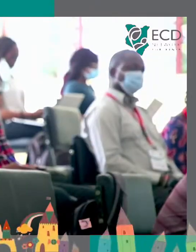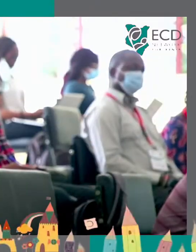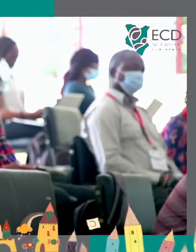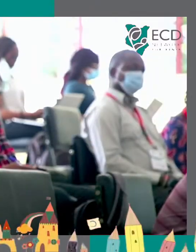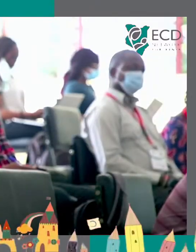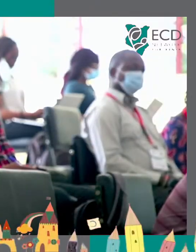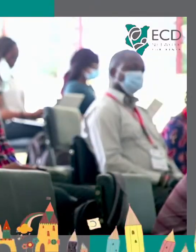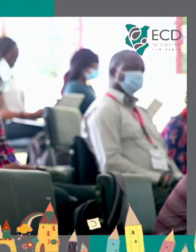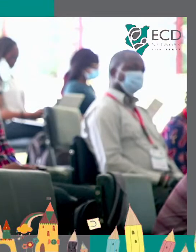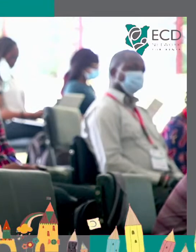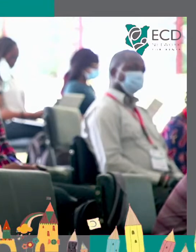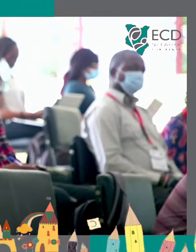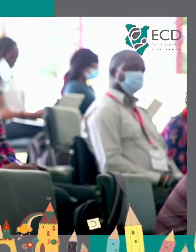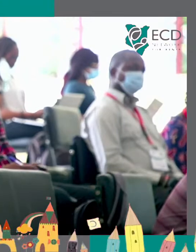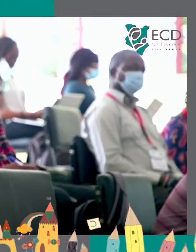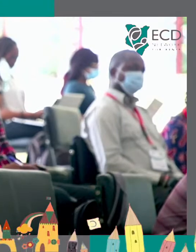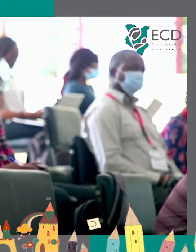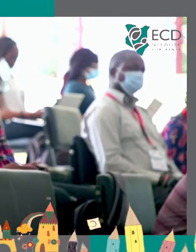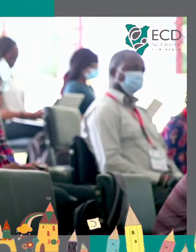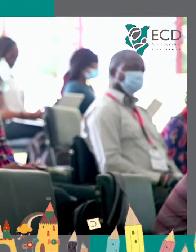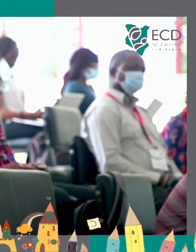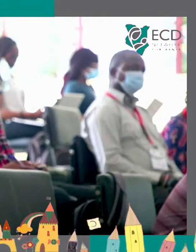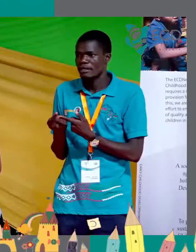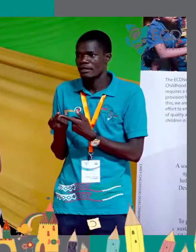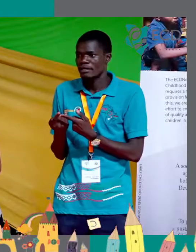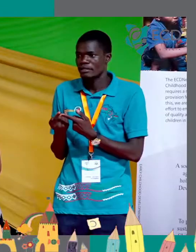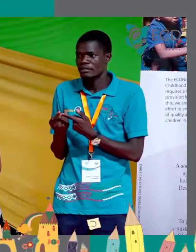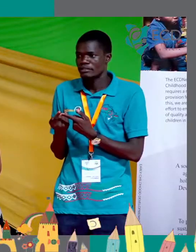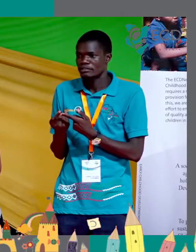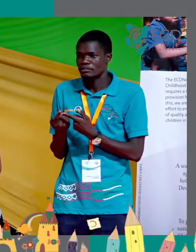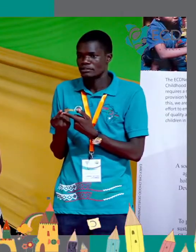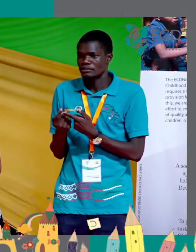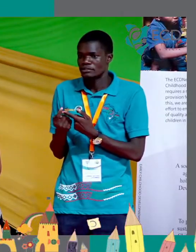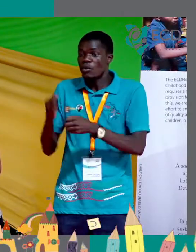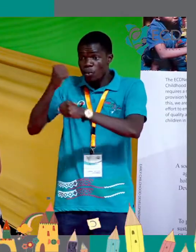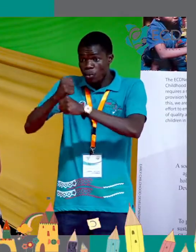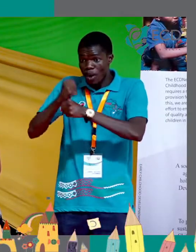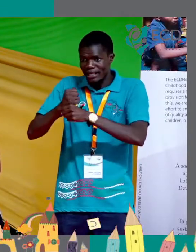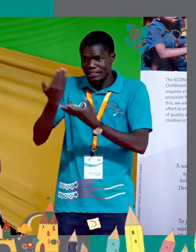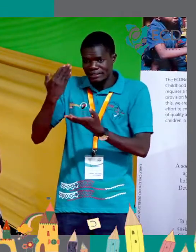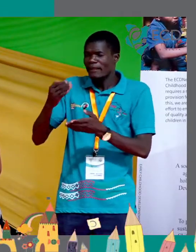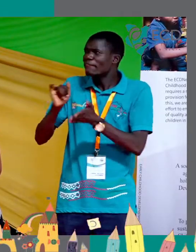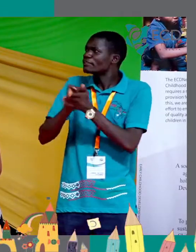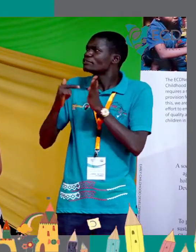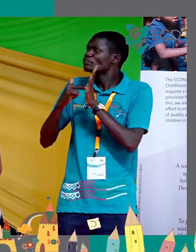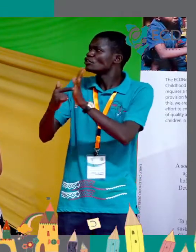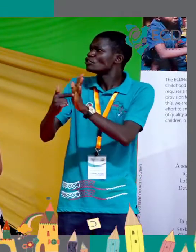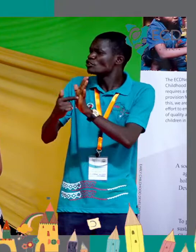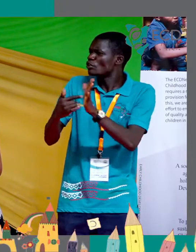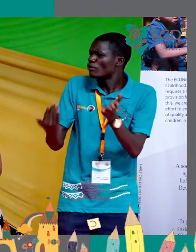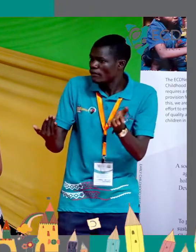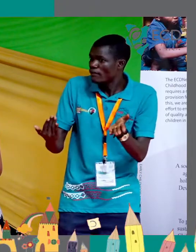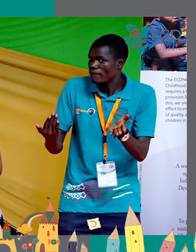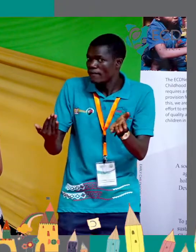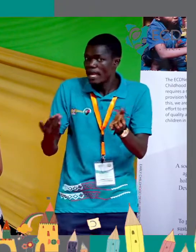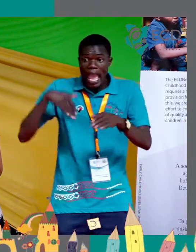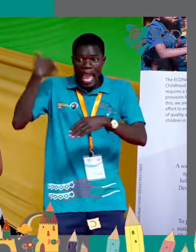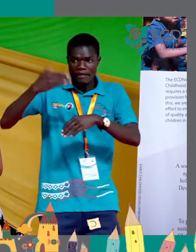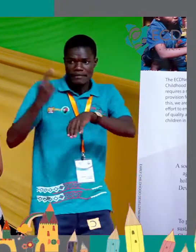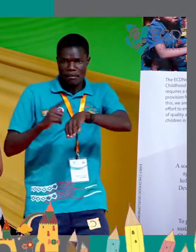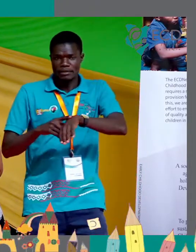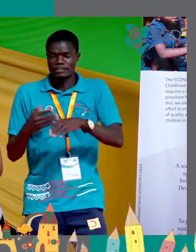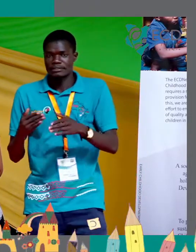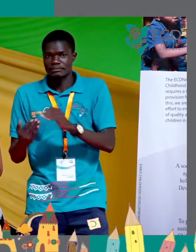We also ensure that we facilitate administration of justice. That simply means taking those inmates to court every morning.